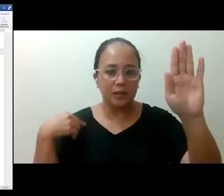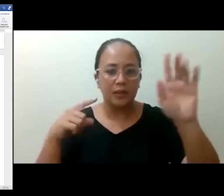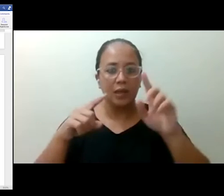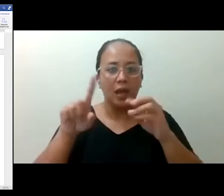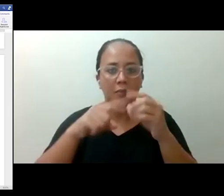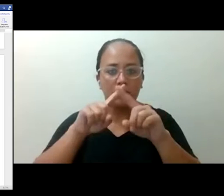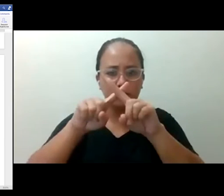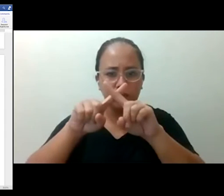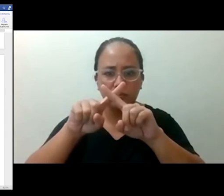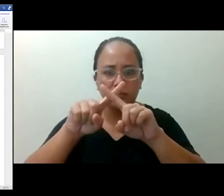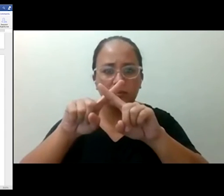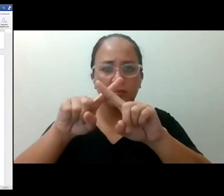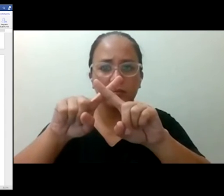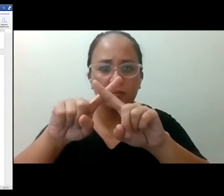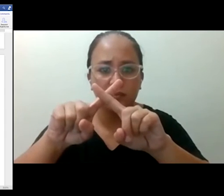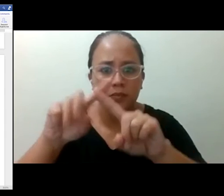multiplication.